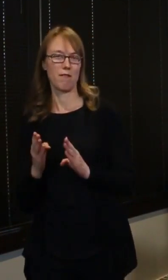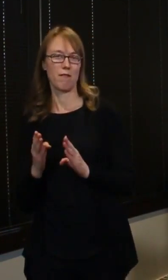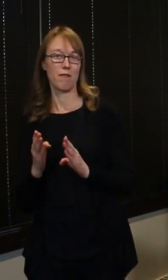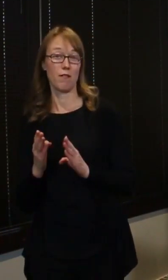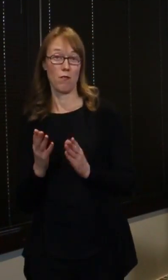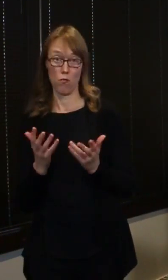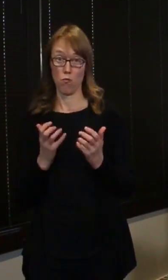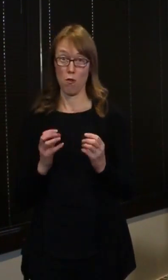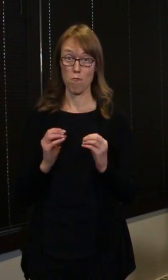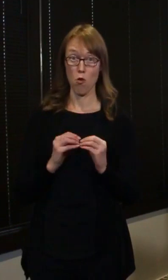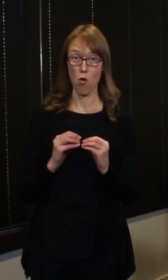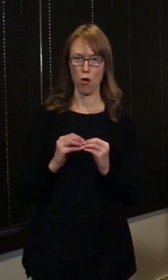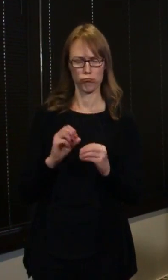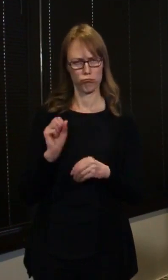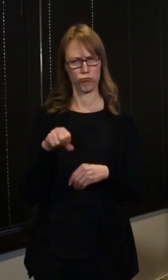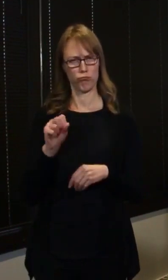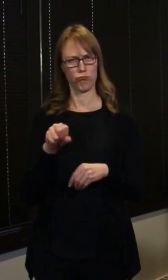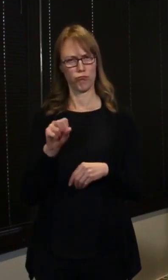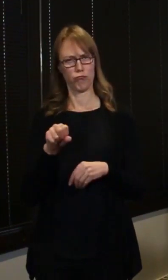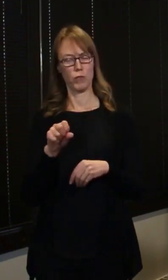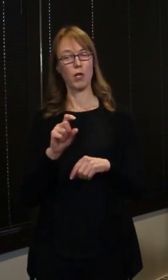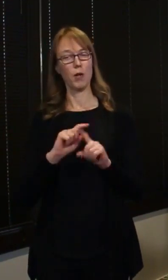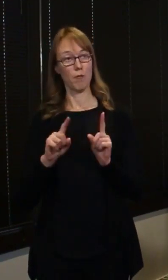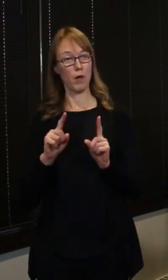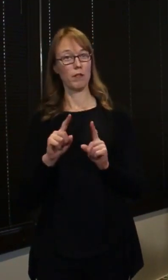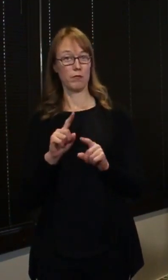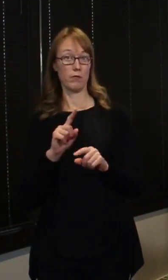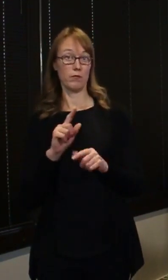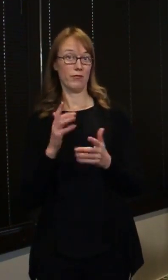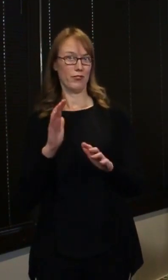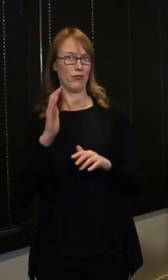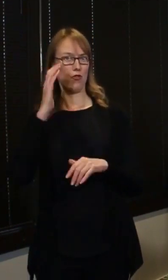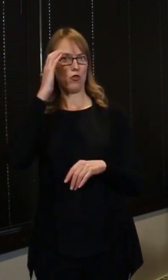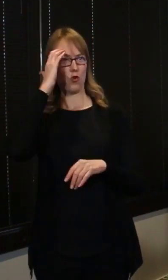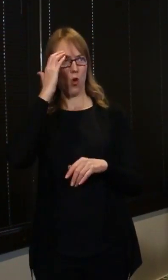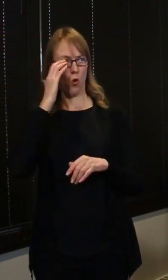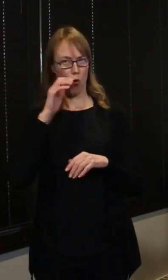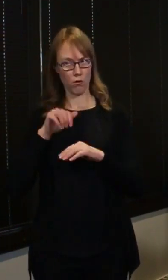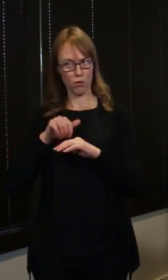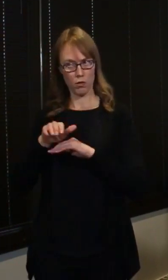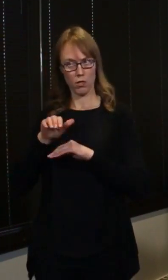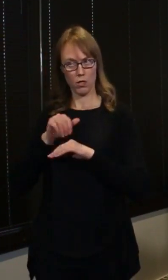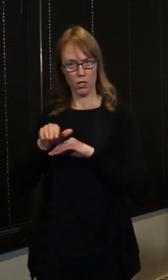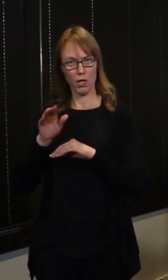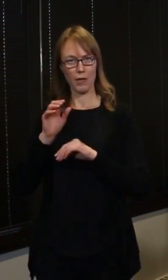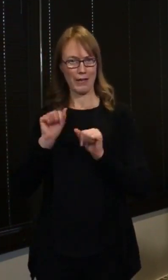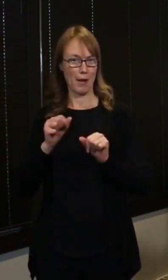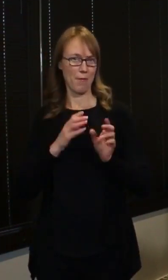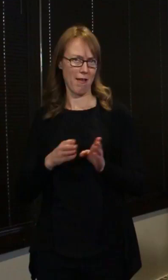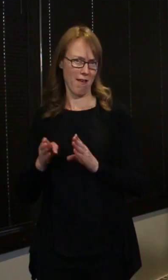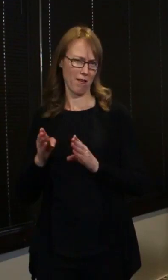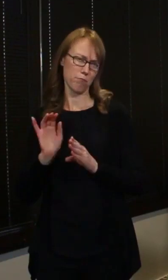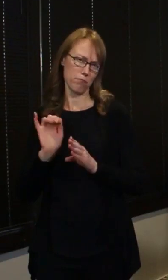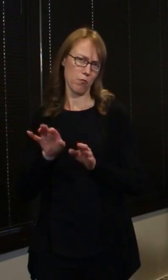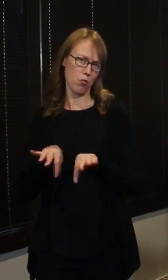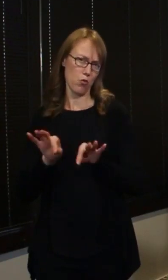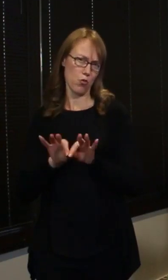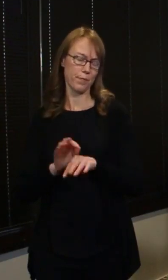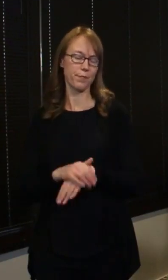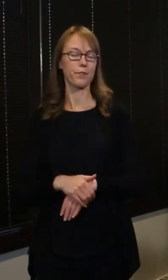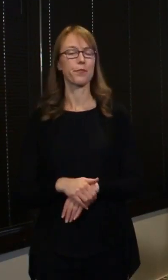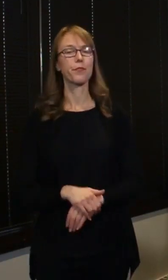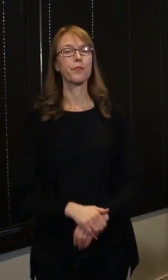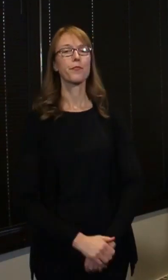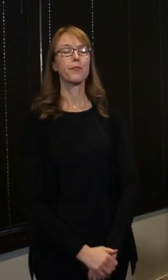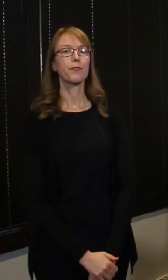the certainty and the quantity is very important. What are local health leaders doing to ensure mass